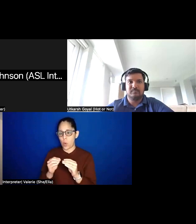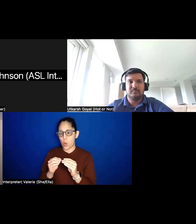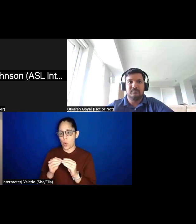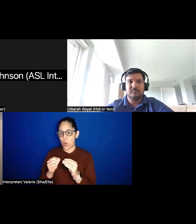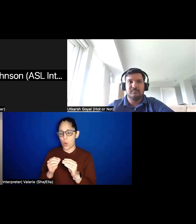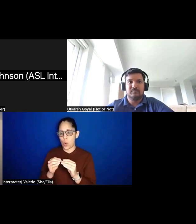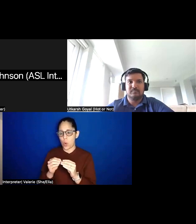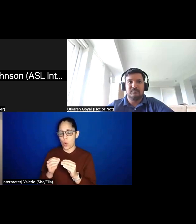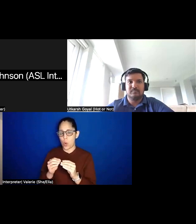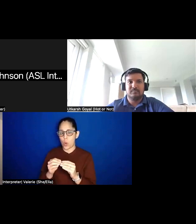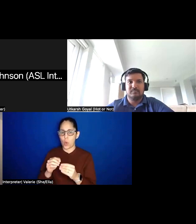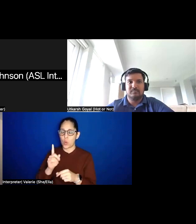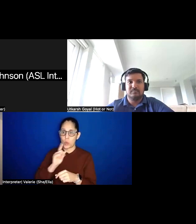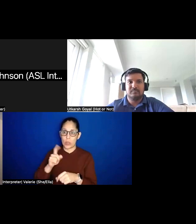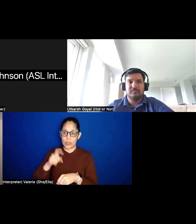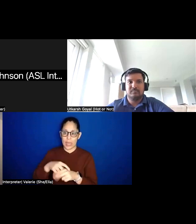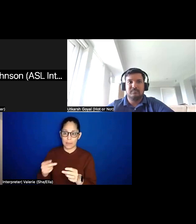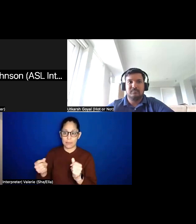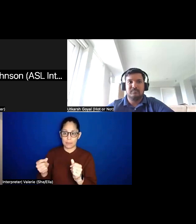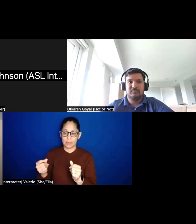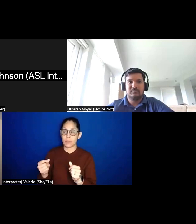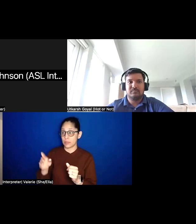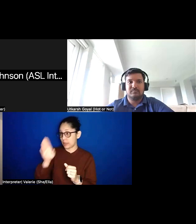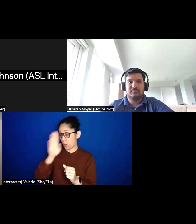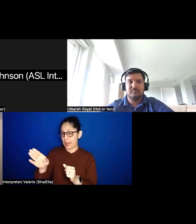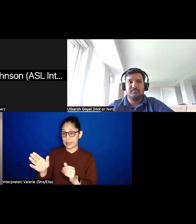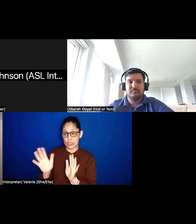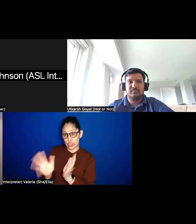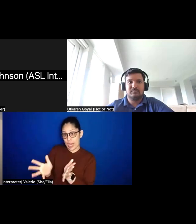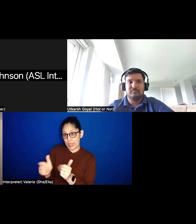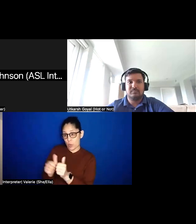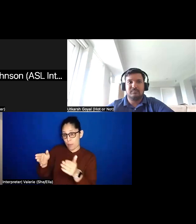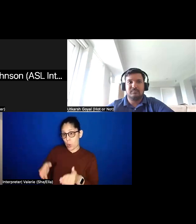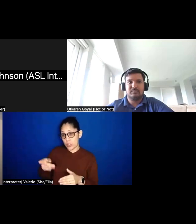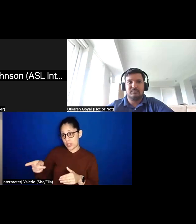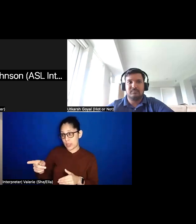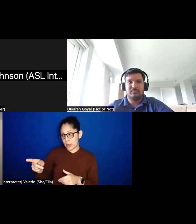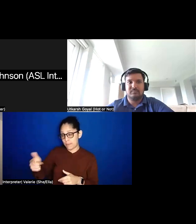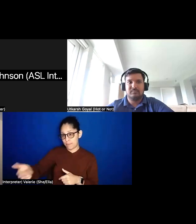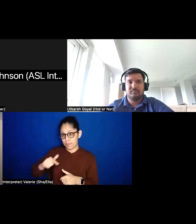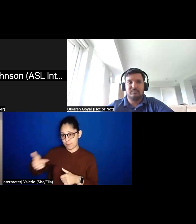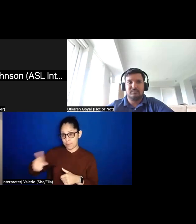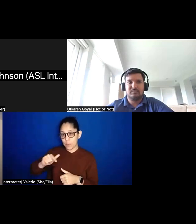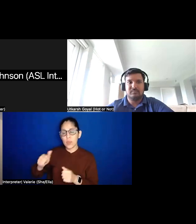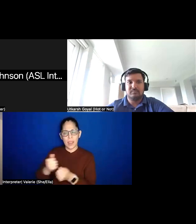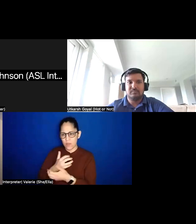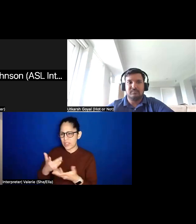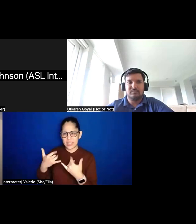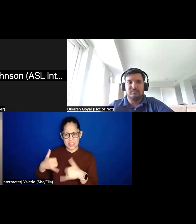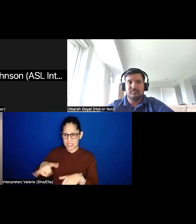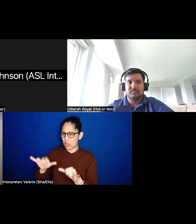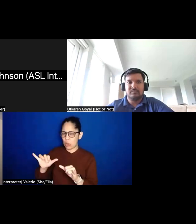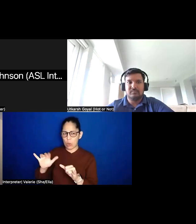kind of real time when you're chatting directly with someone is everything still goes via